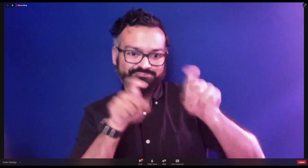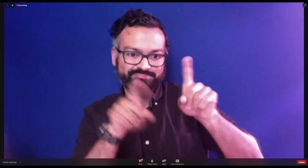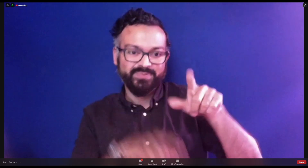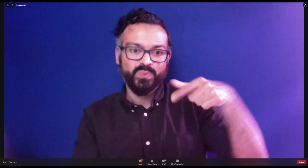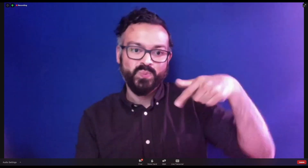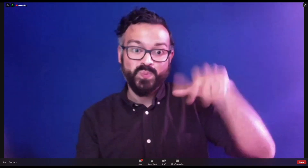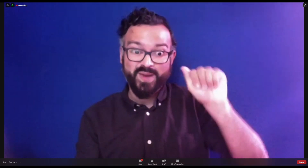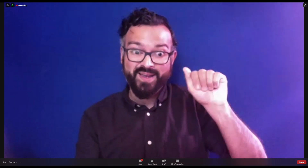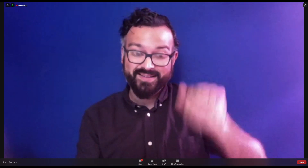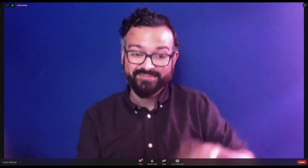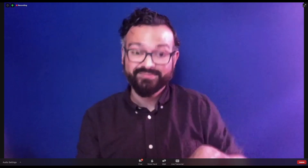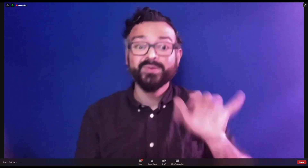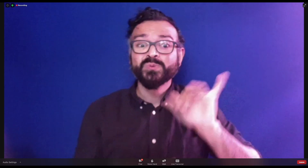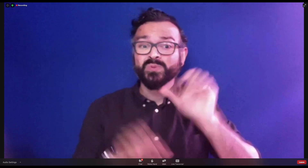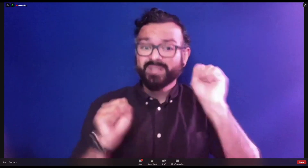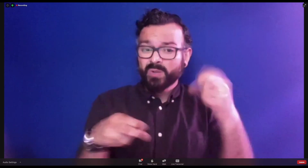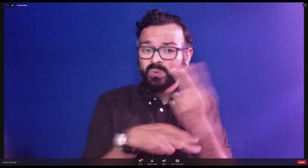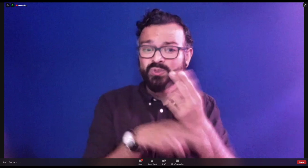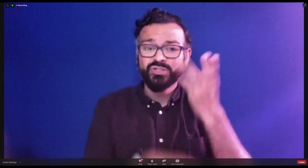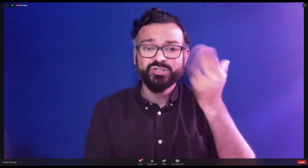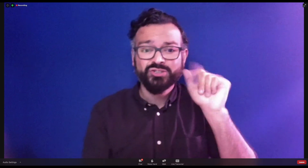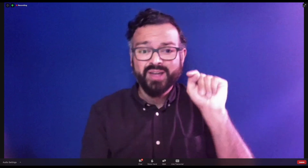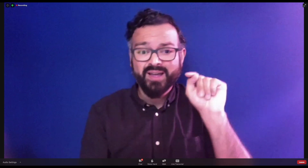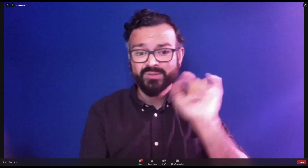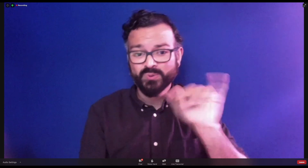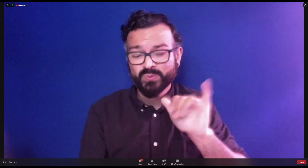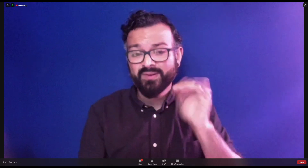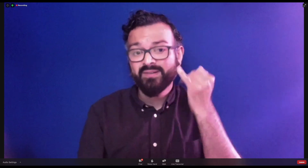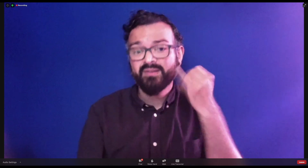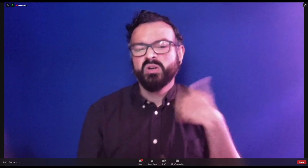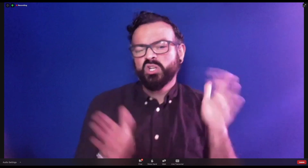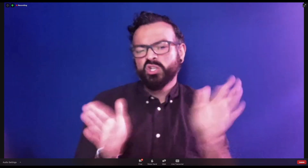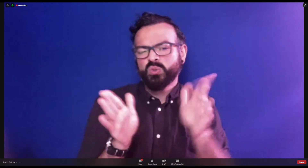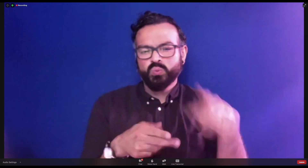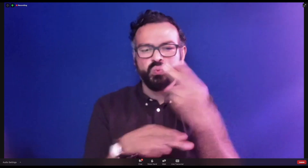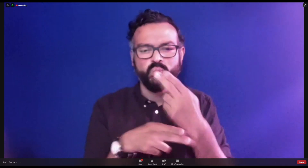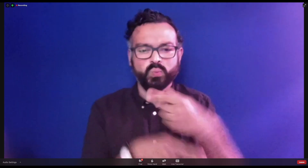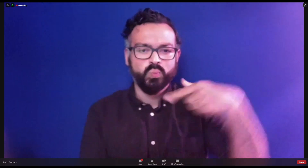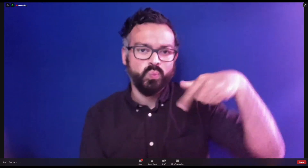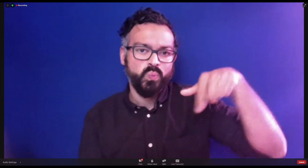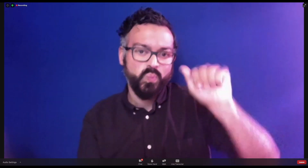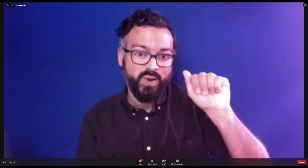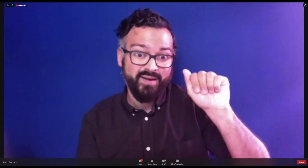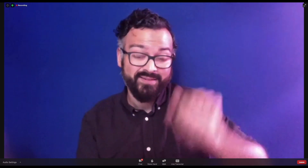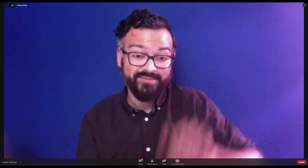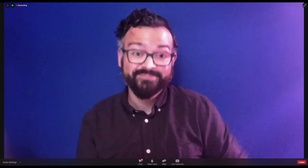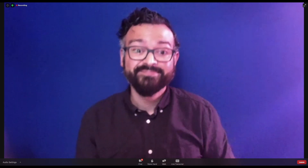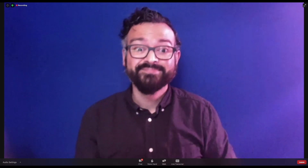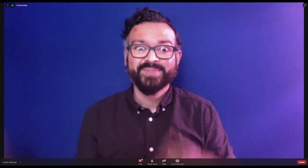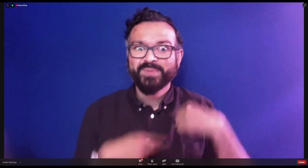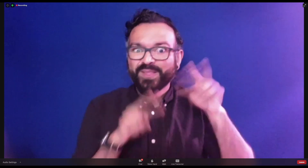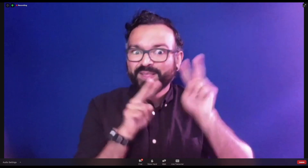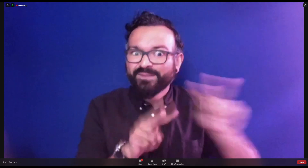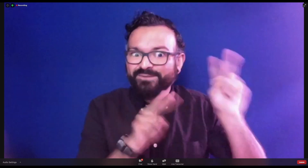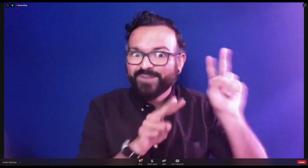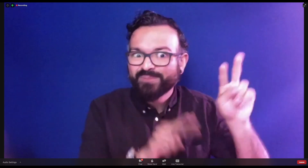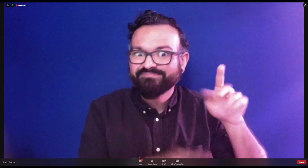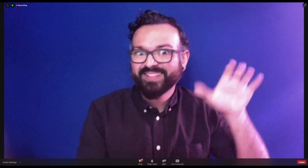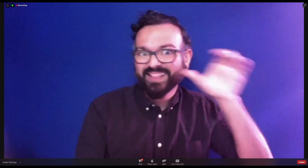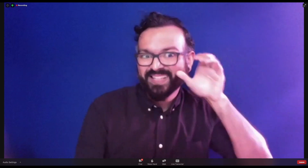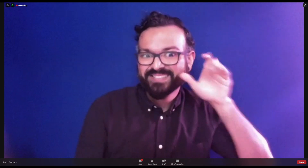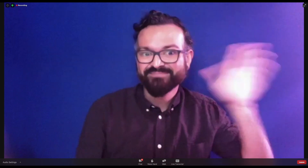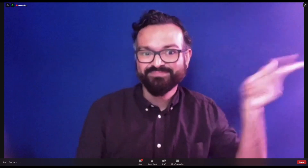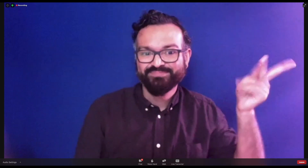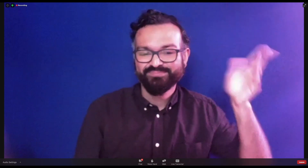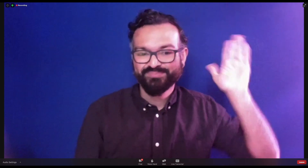do encourage you to use the Q&A for questions. So I look forward to listening to their presentation. I hope you guys enjoy and